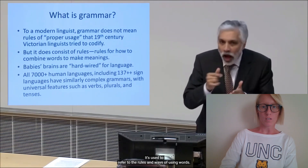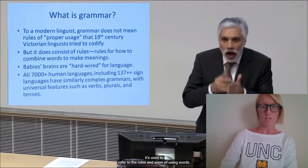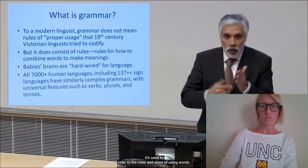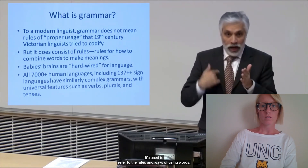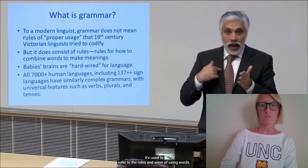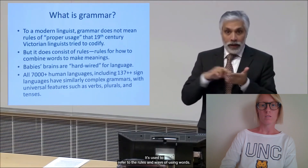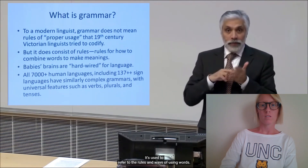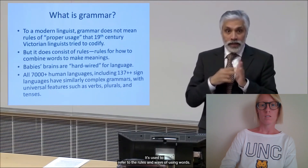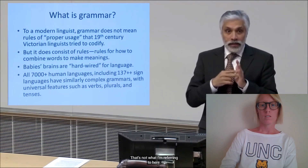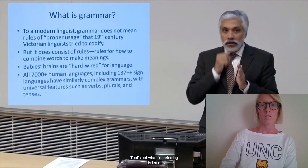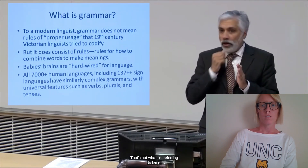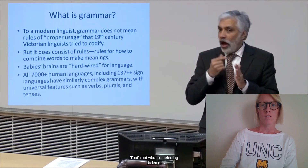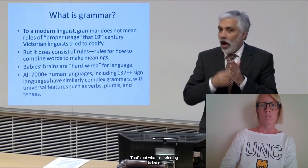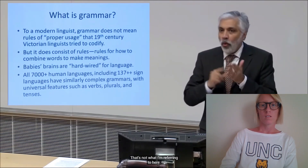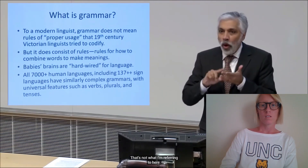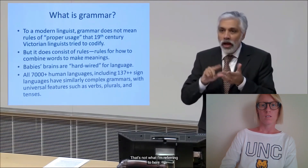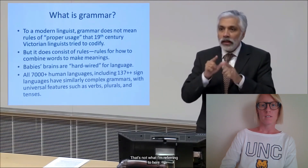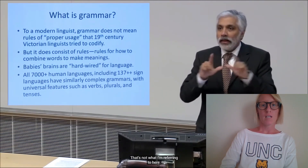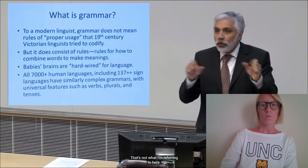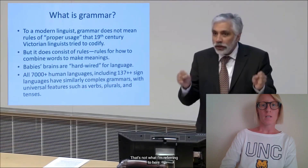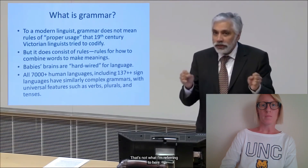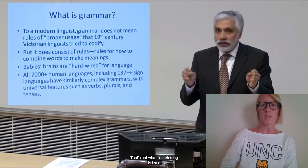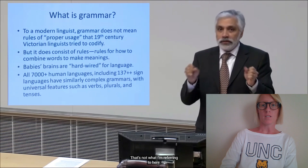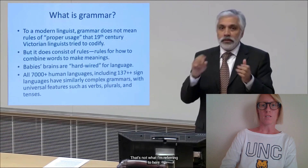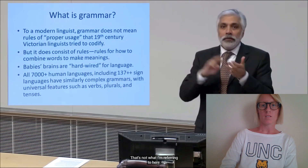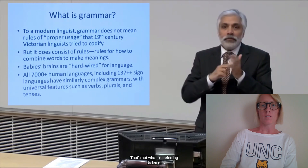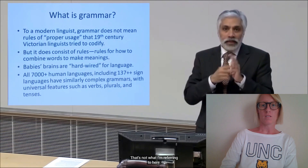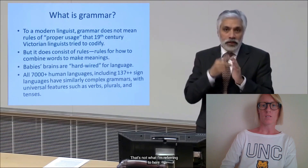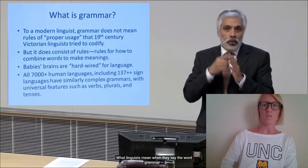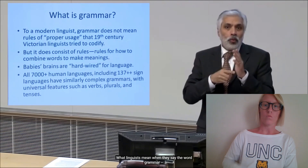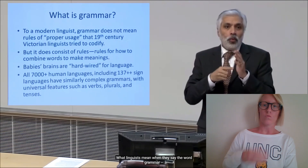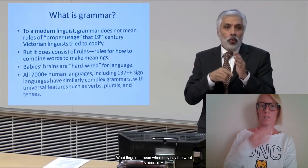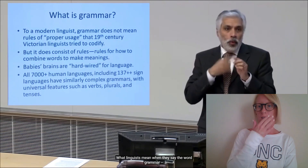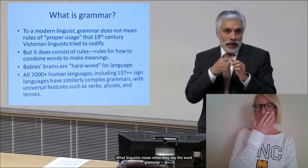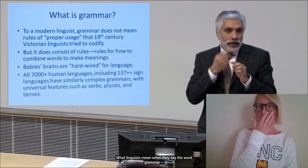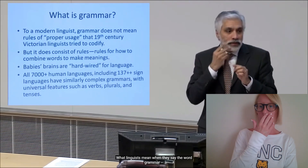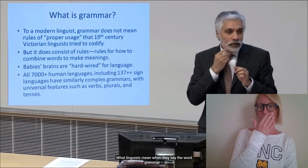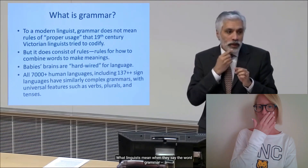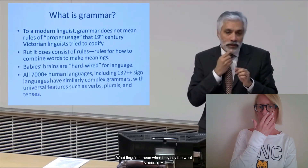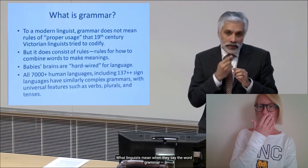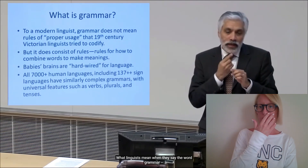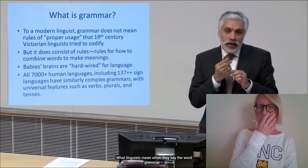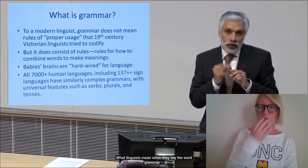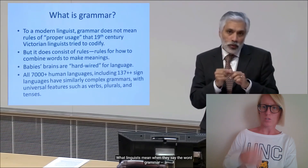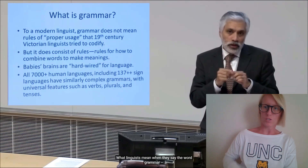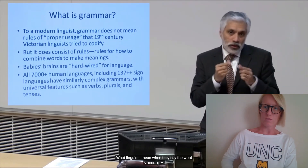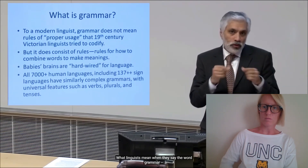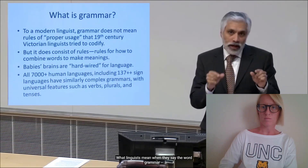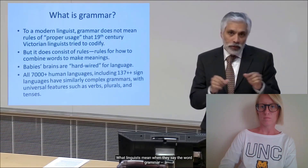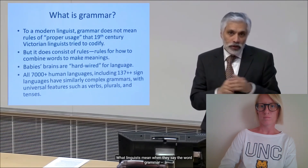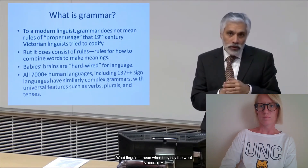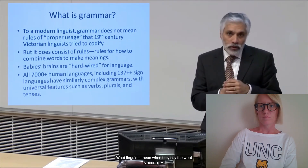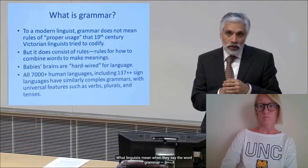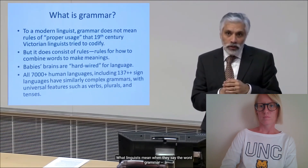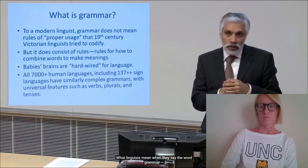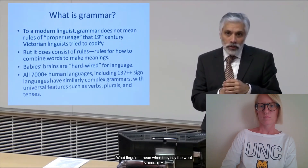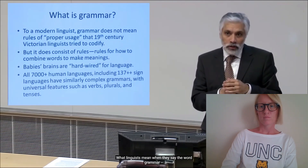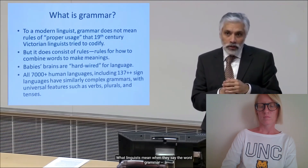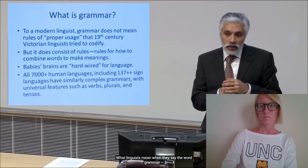words. That's not what I'm referring to here. That's not what I mean. Related to What linguists mean when they say the word